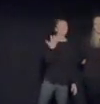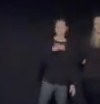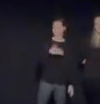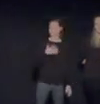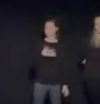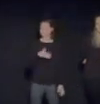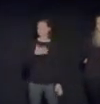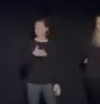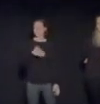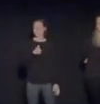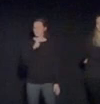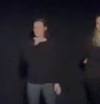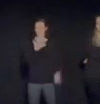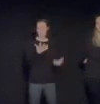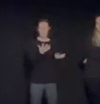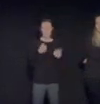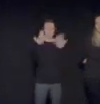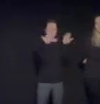your shoes.